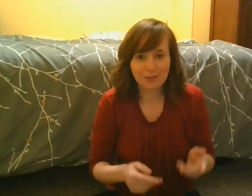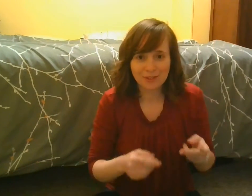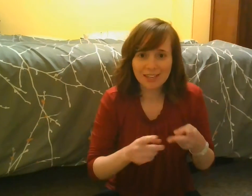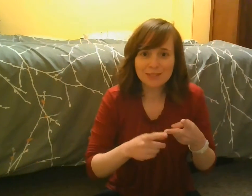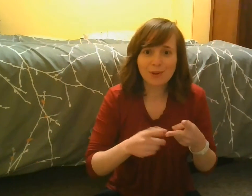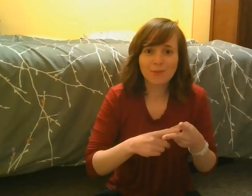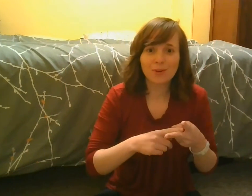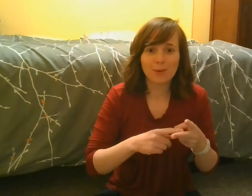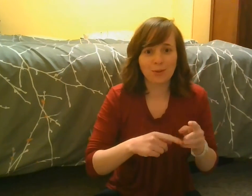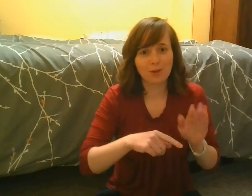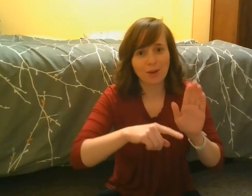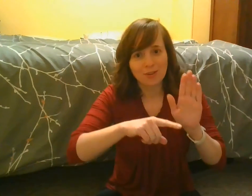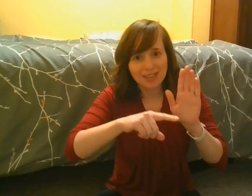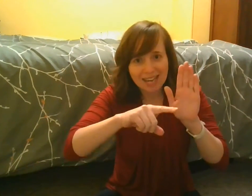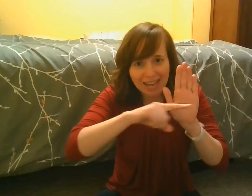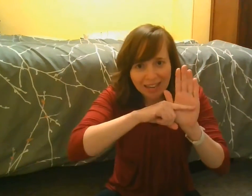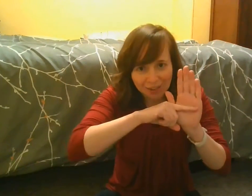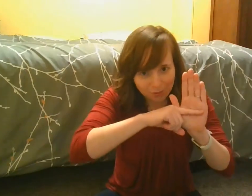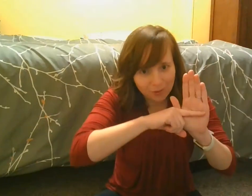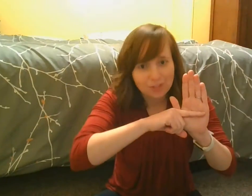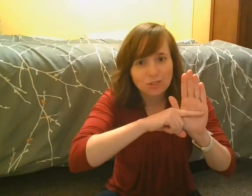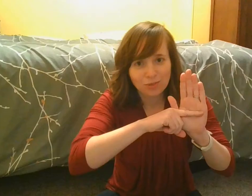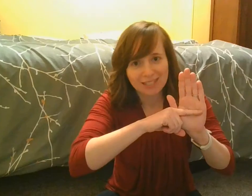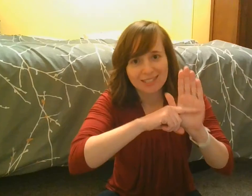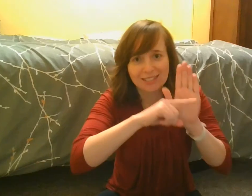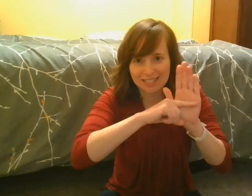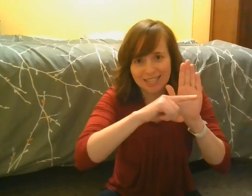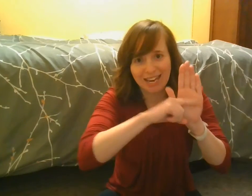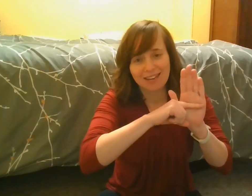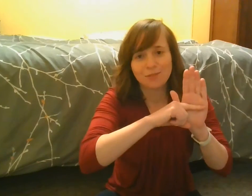the next one we're going to be learning about negative traits. So this is negative.